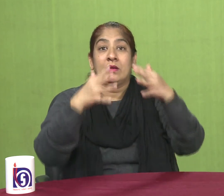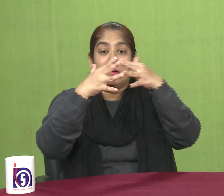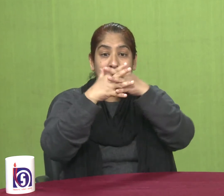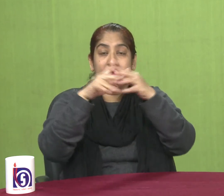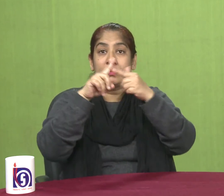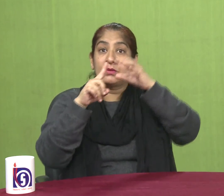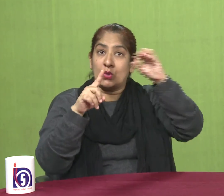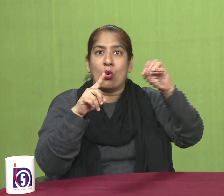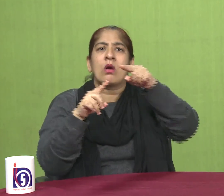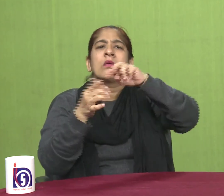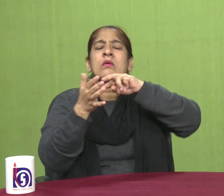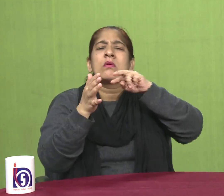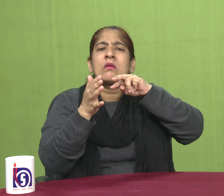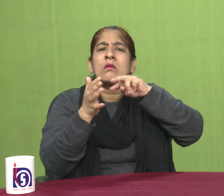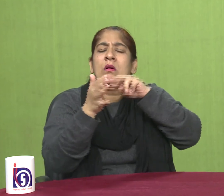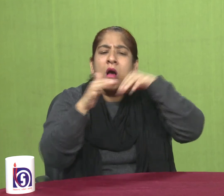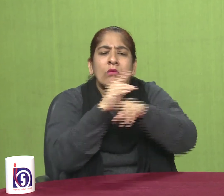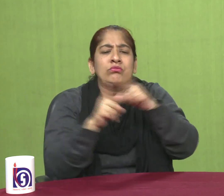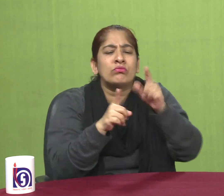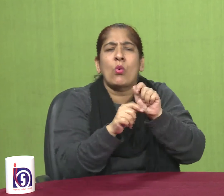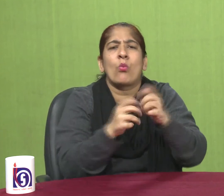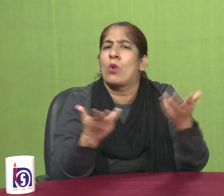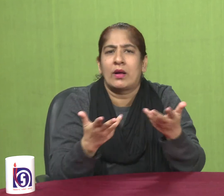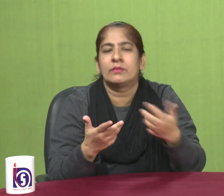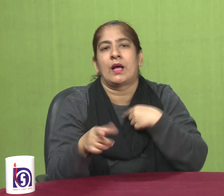Let's find out what is the role of WTO.